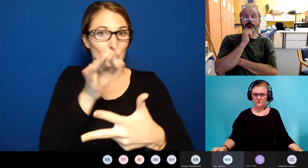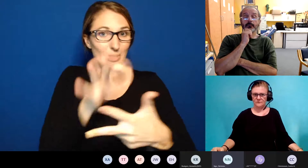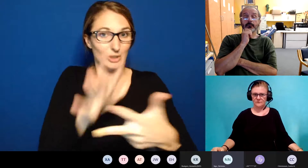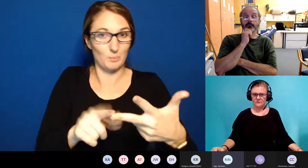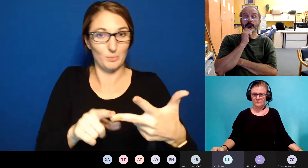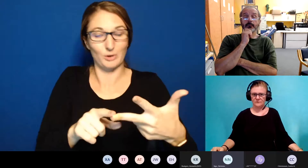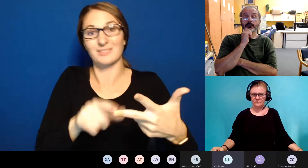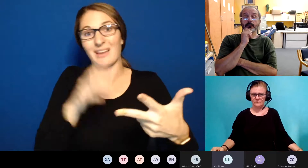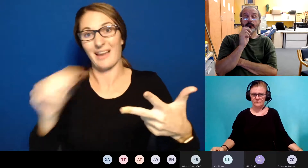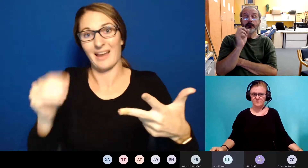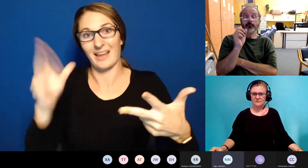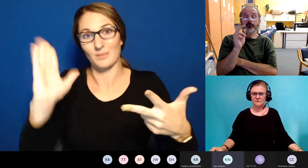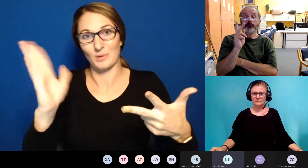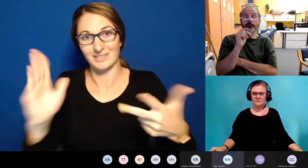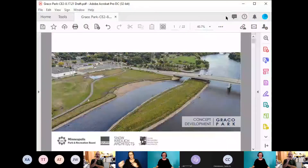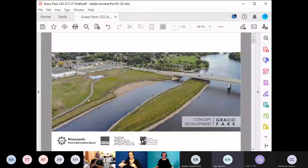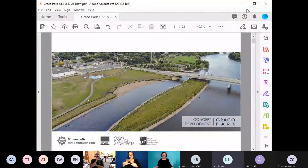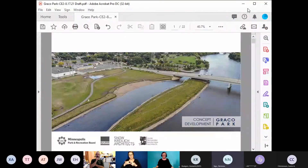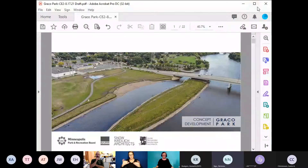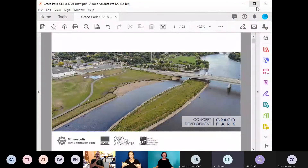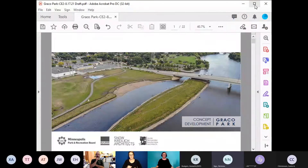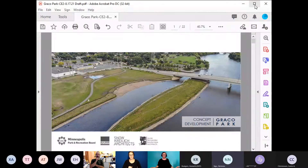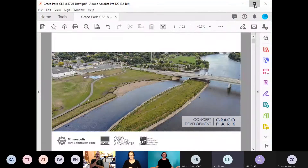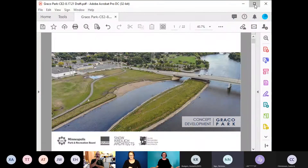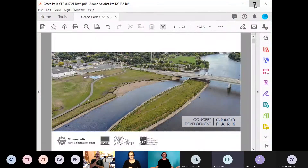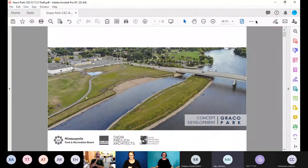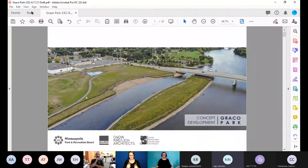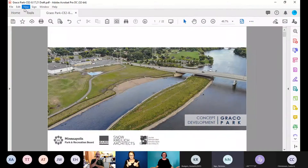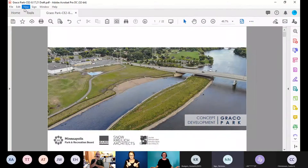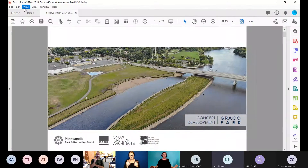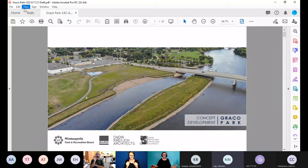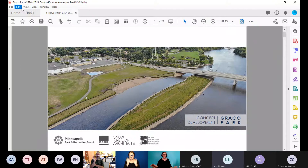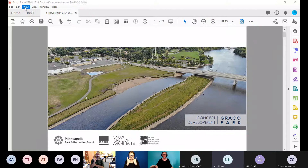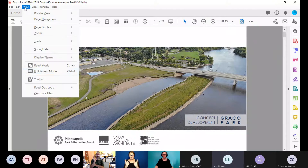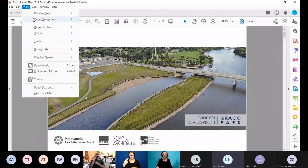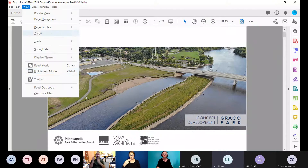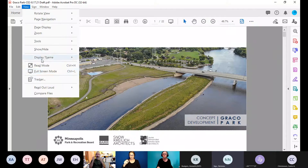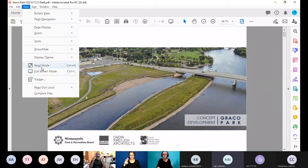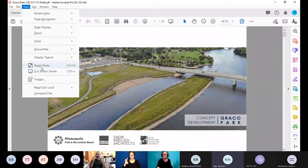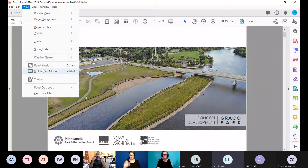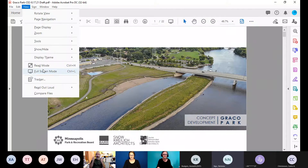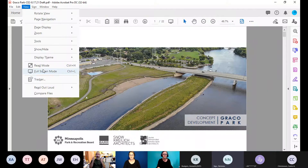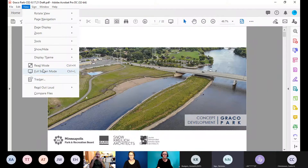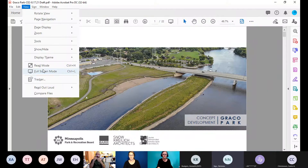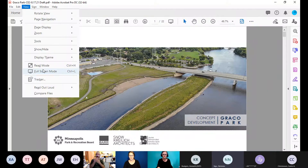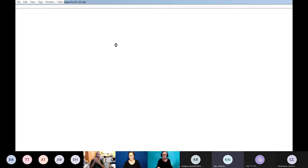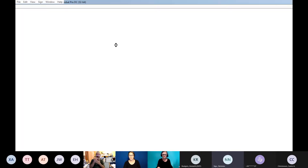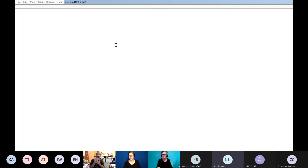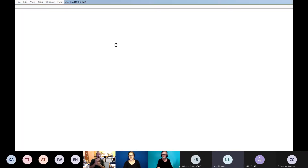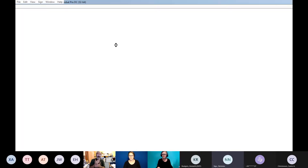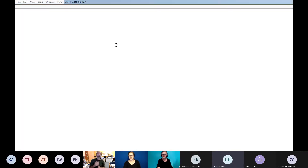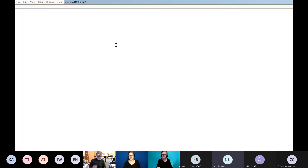has been a lot of updates to kind of try to meet these different components, so hopefully this works.